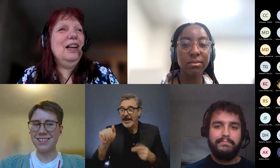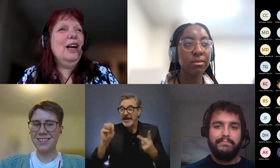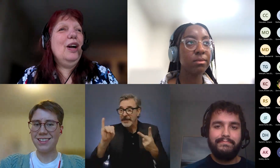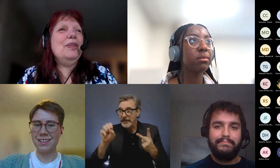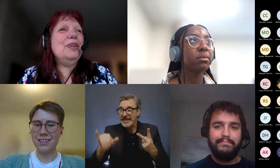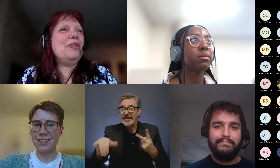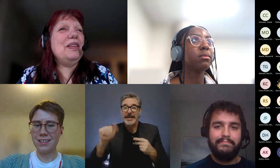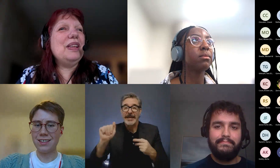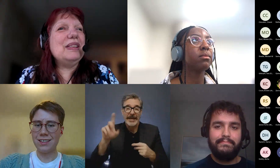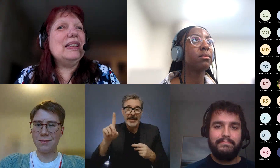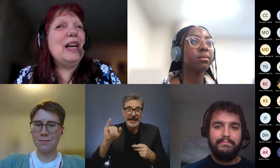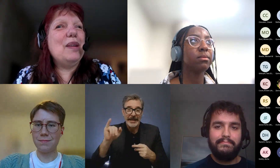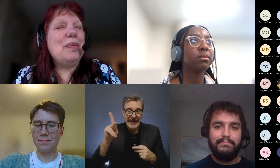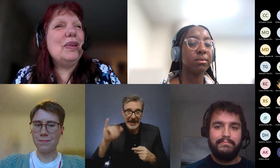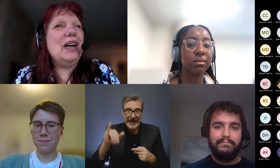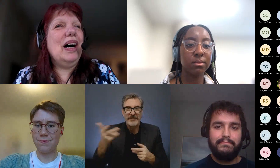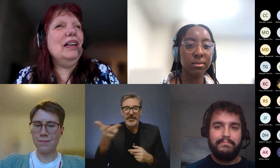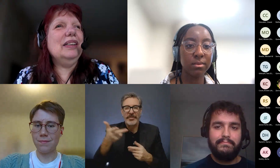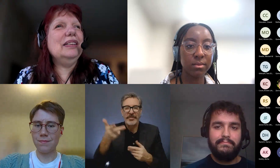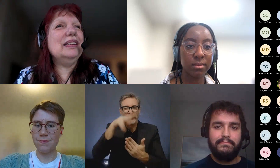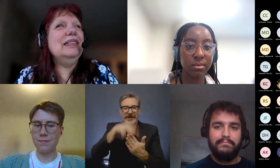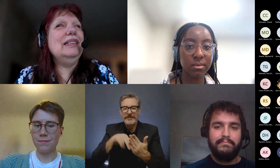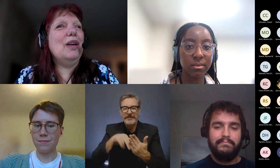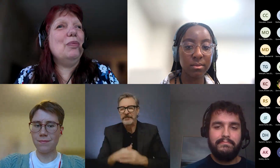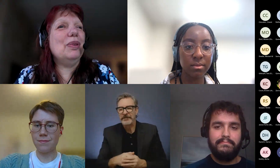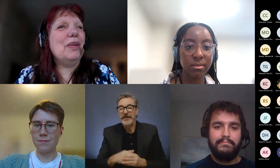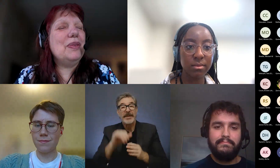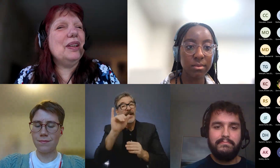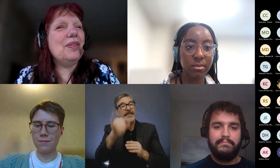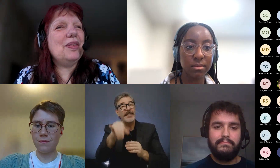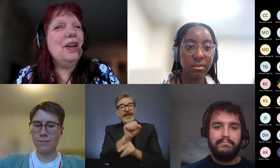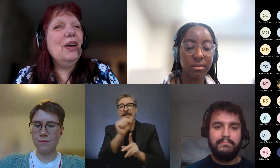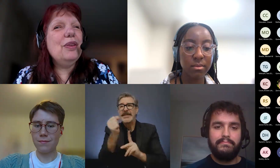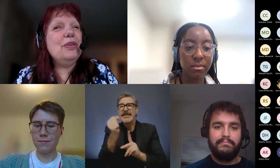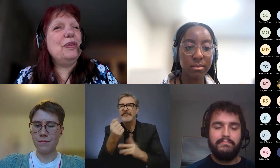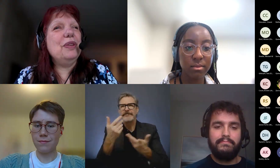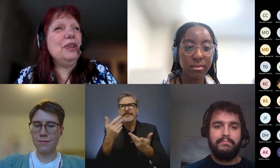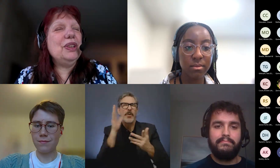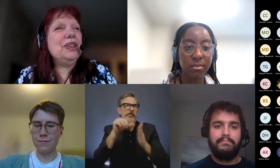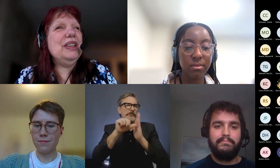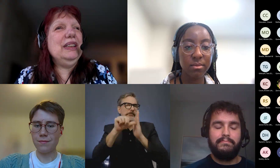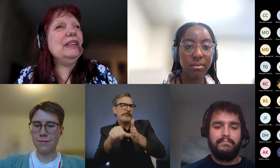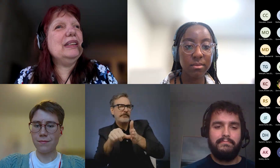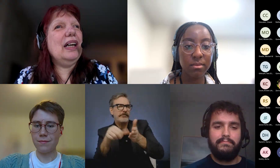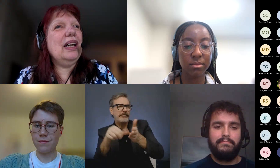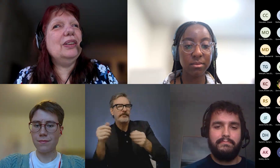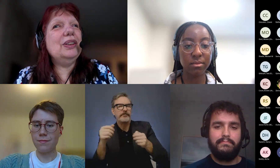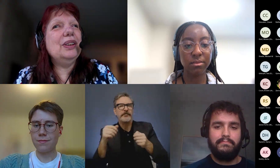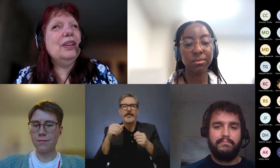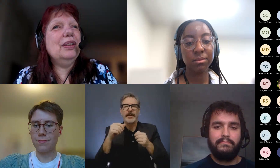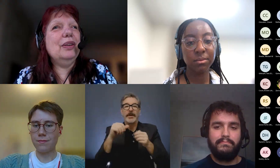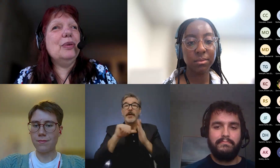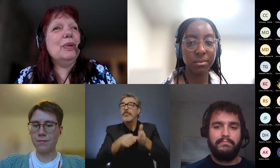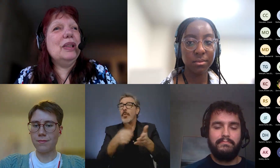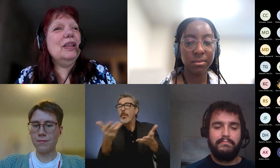Adiki. This example highlights a number of things. The first is